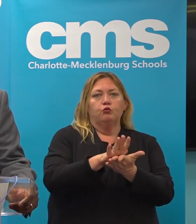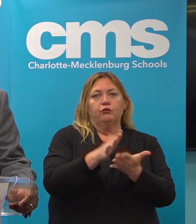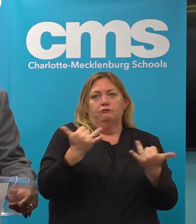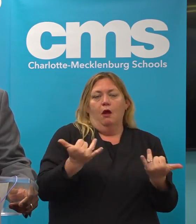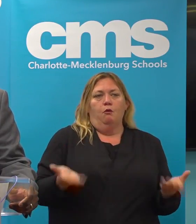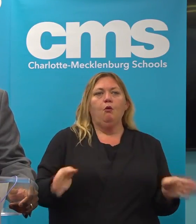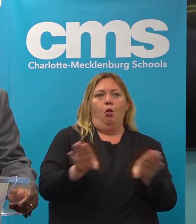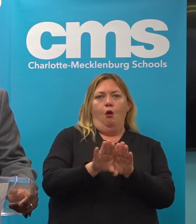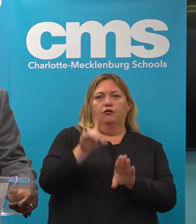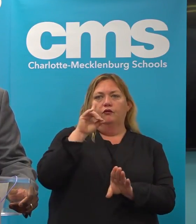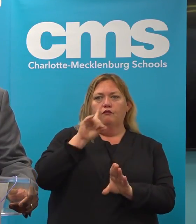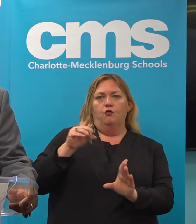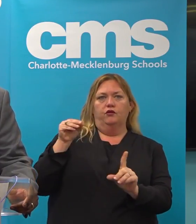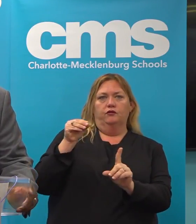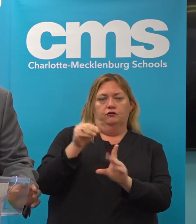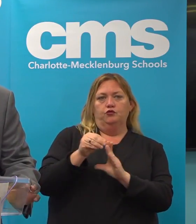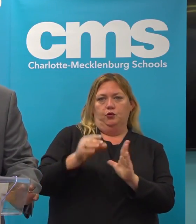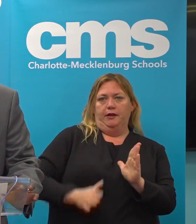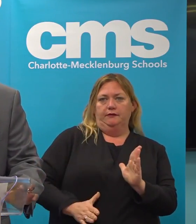closed for students.